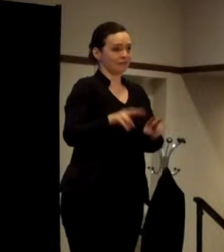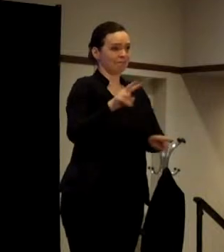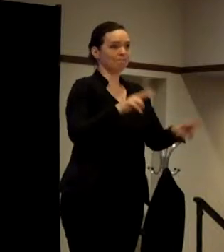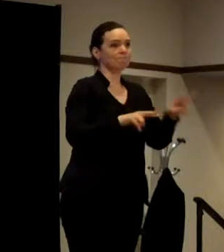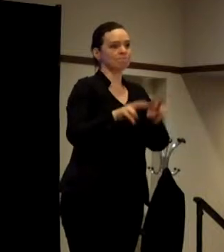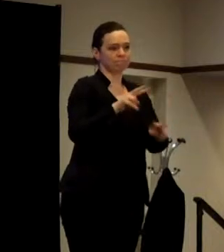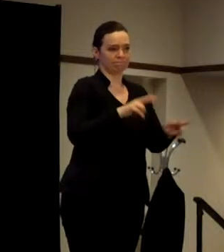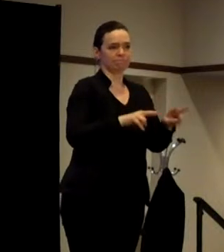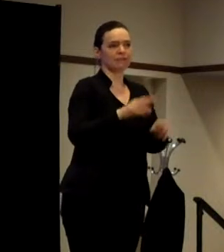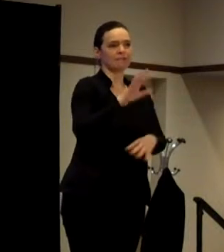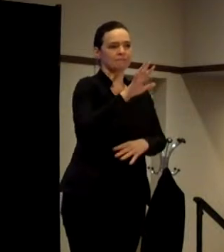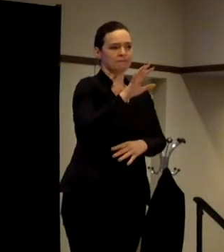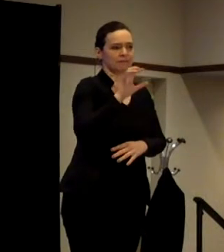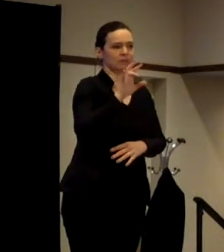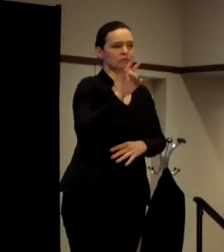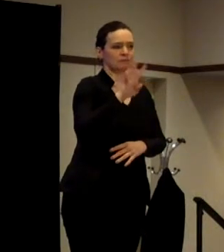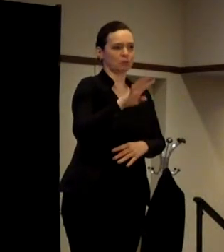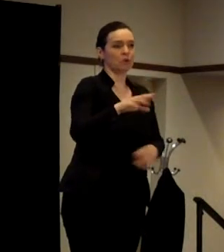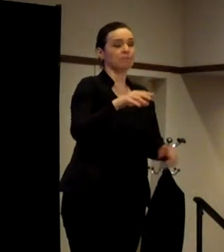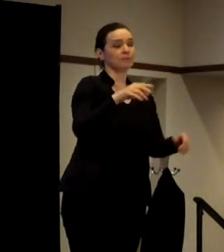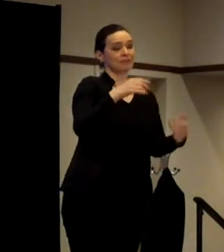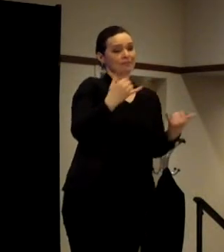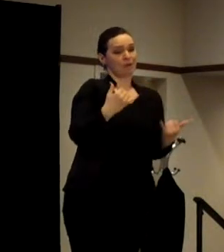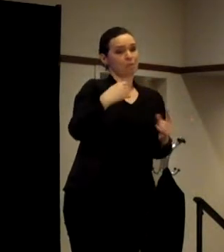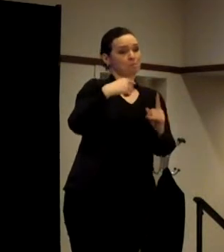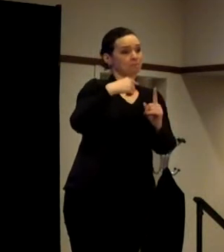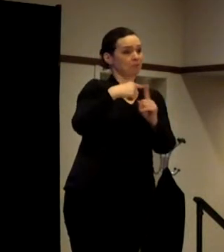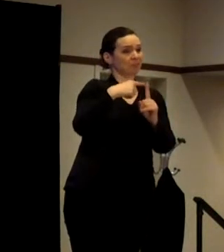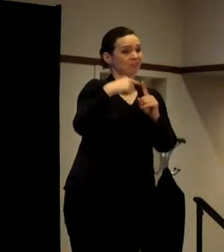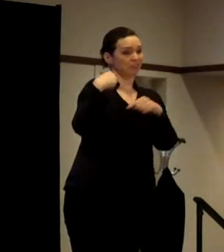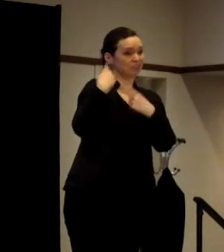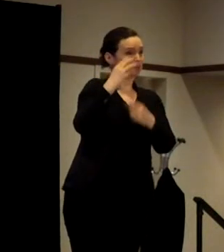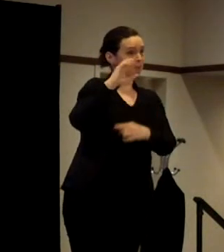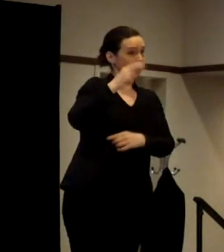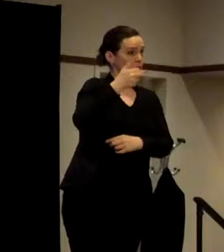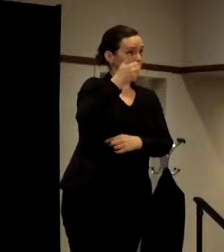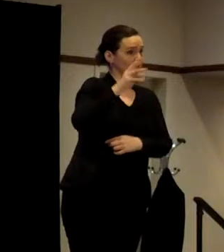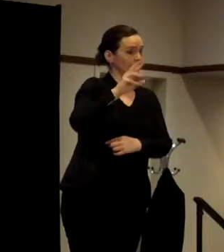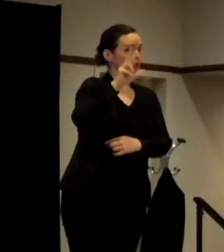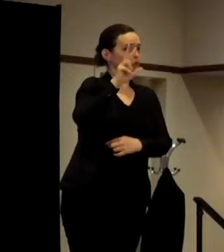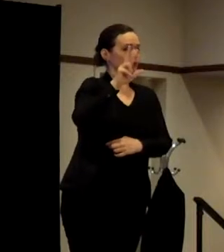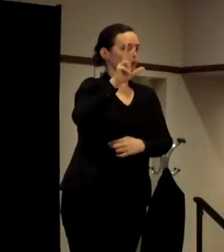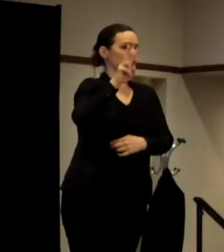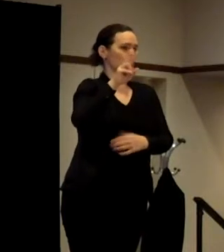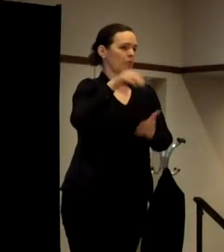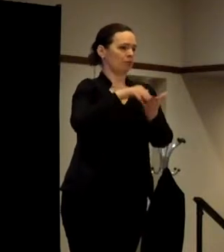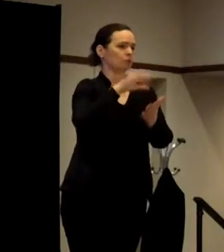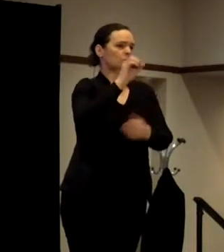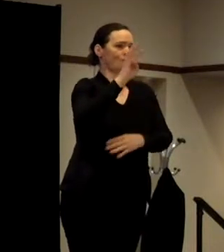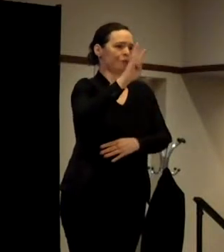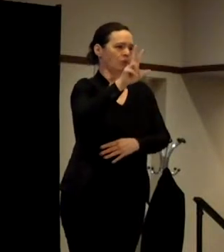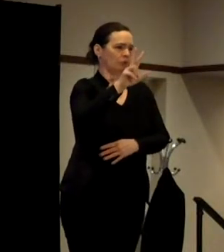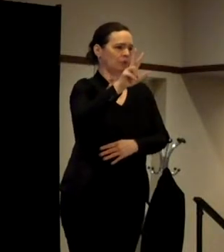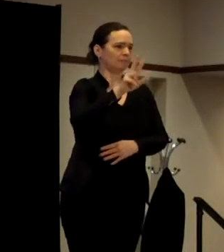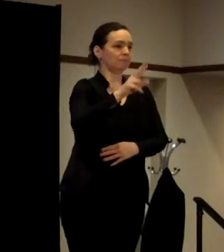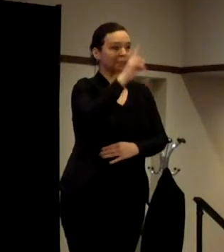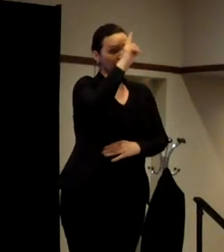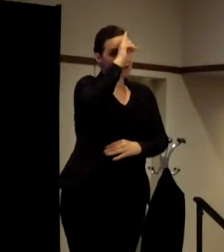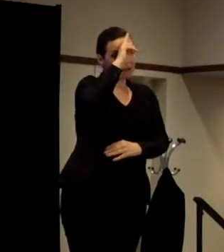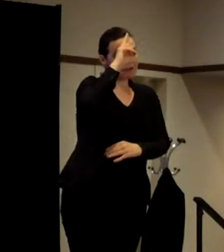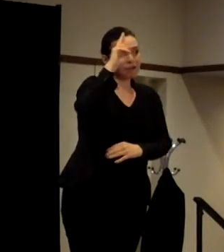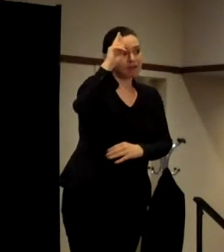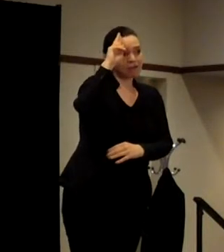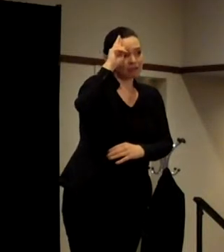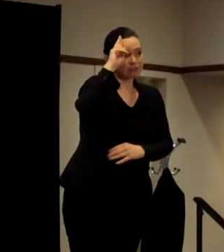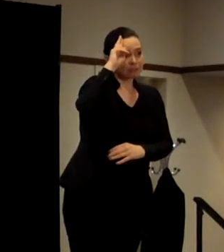32,043 positive cases. That is 66 new cases. We have 579